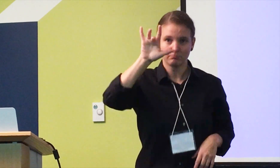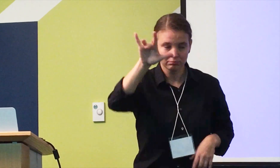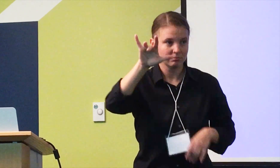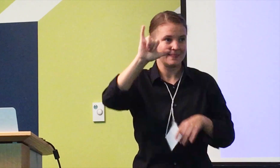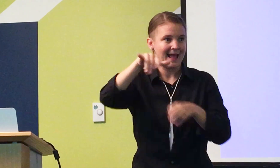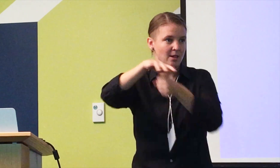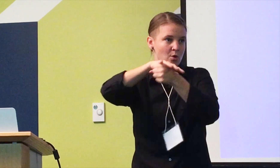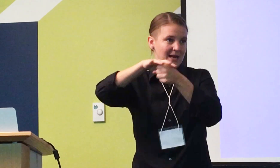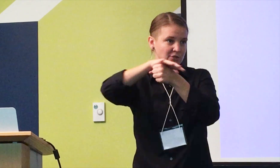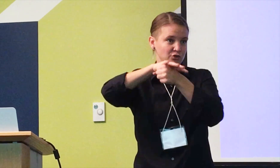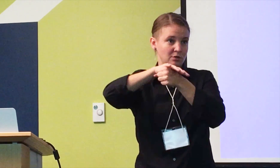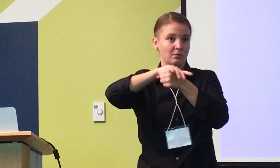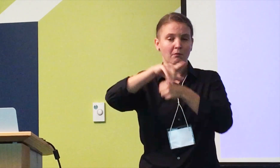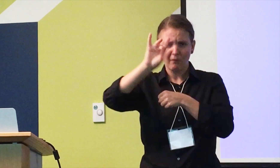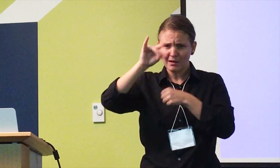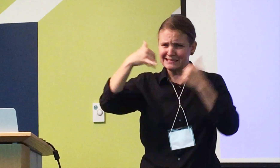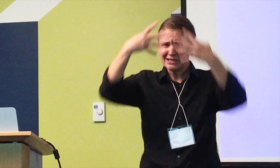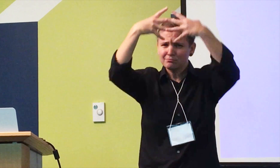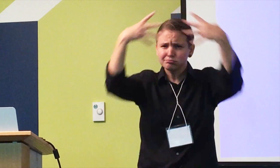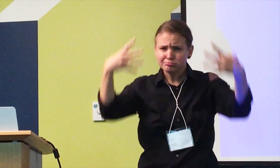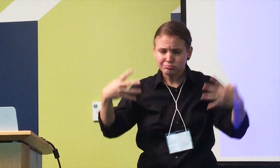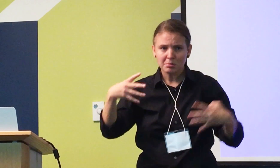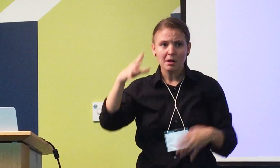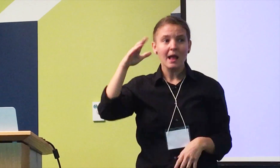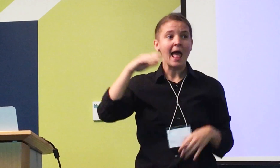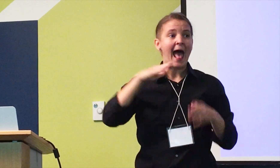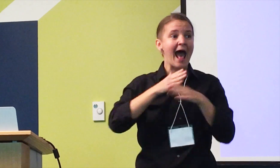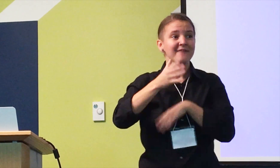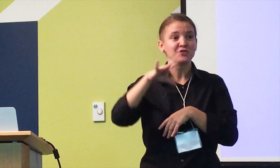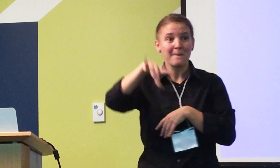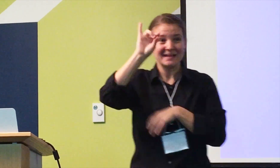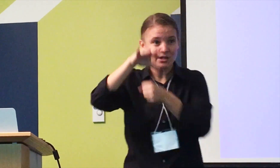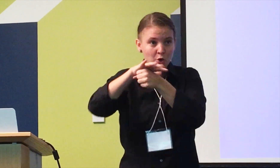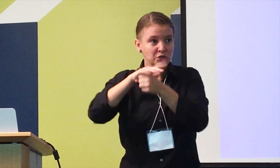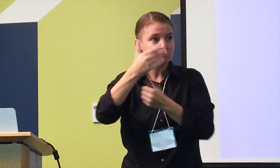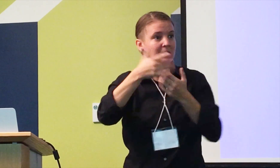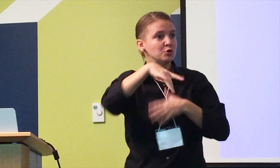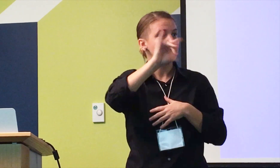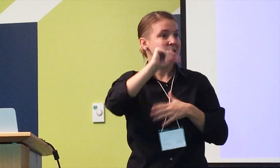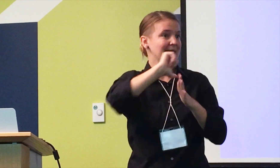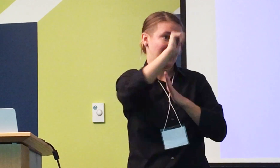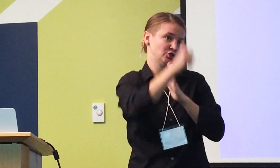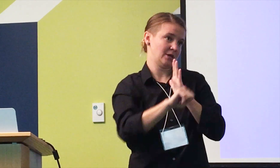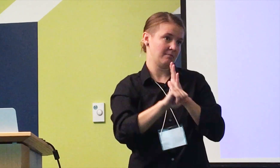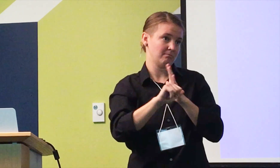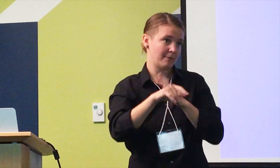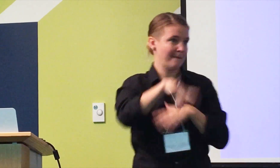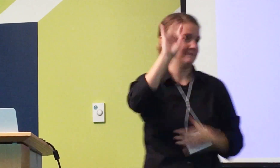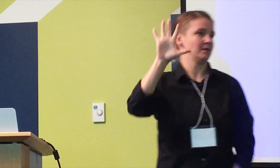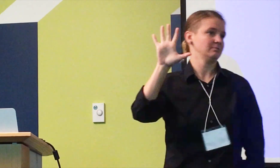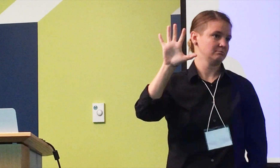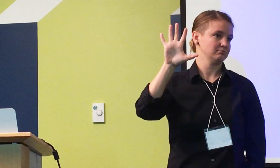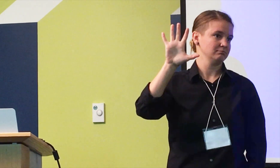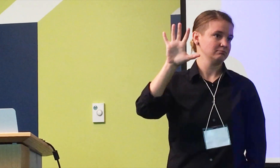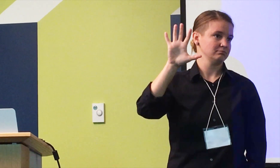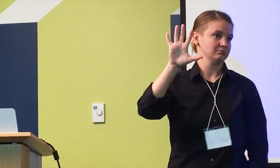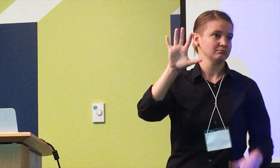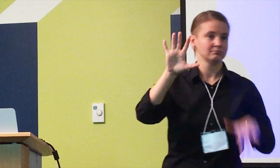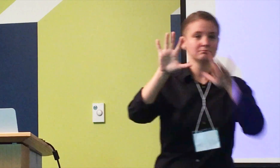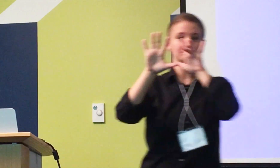are exactly the same in ASL, except they're in 2 different locations. So you could choose the upper area of the head, and